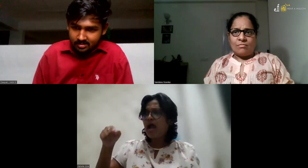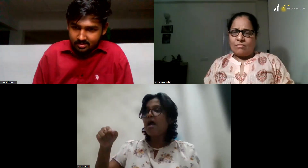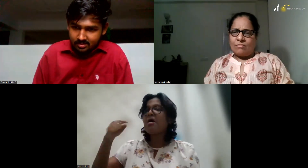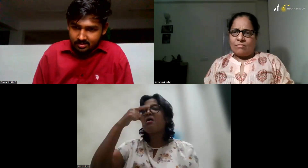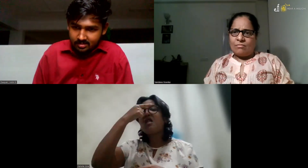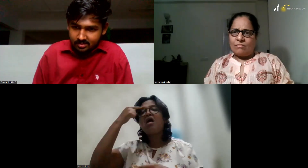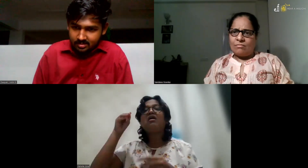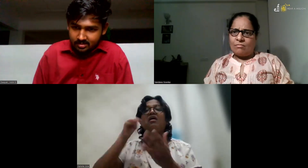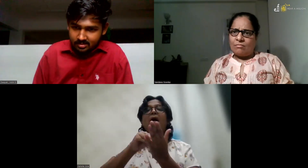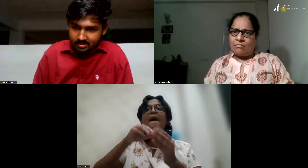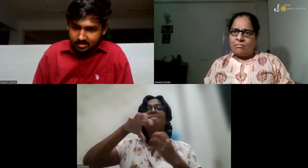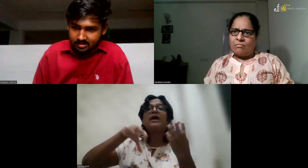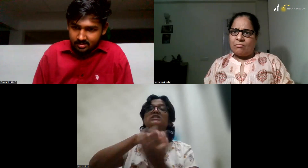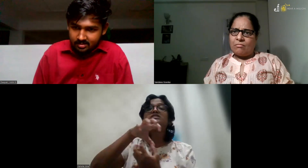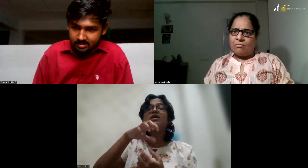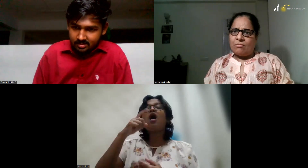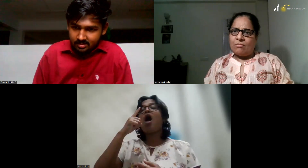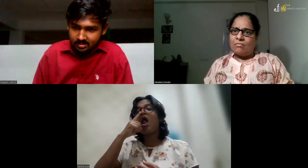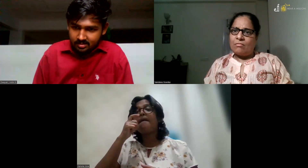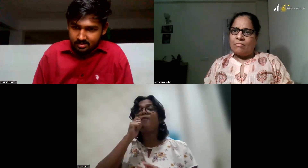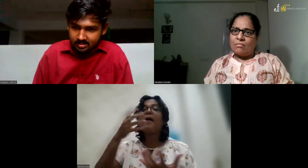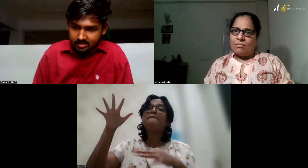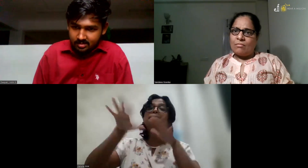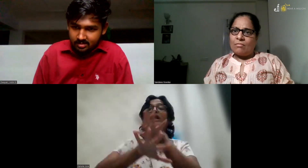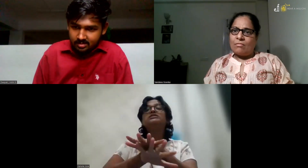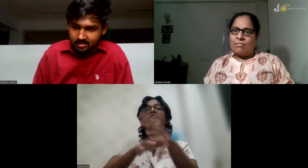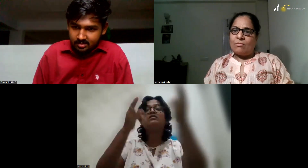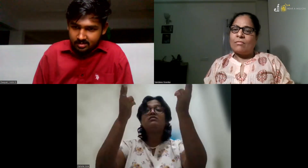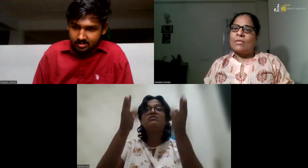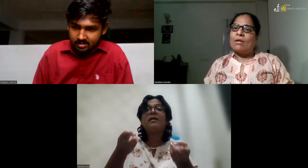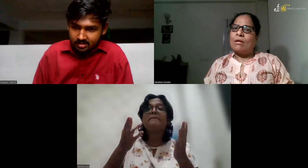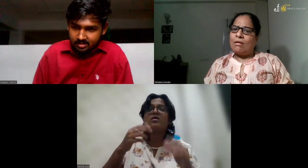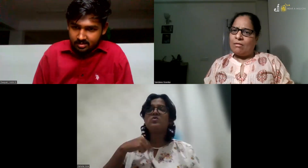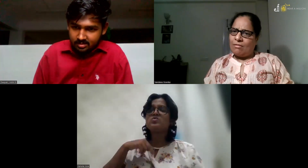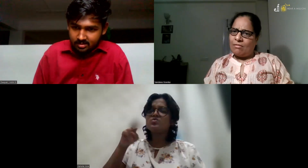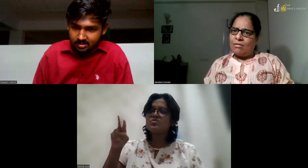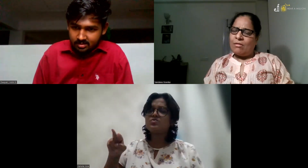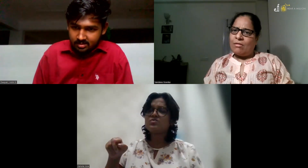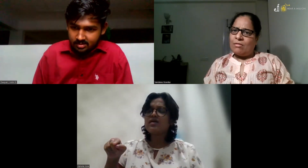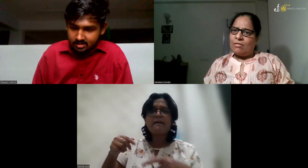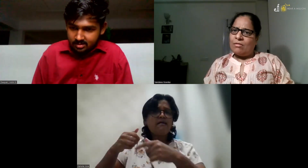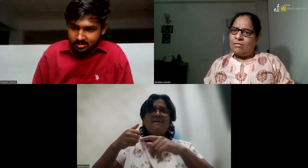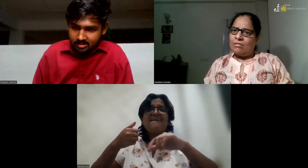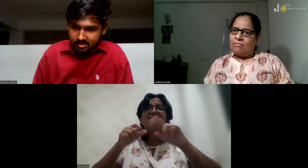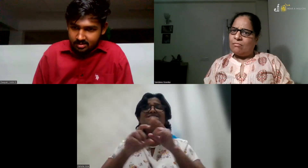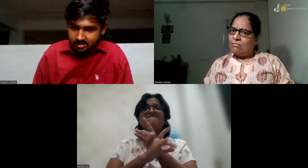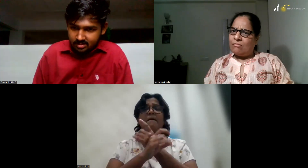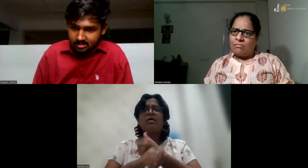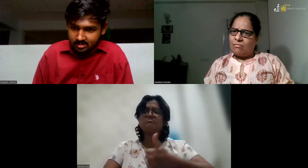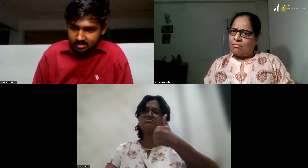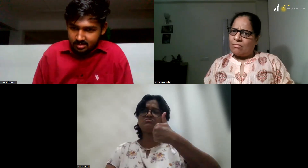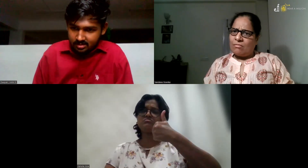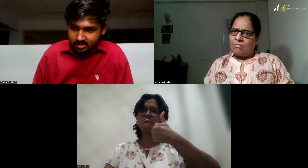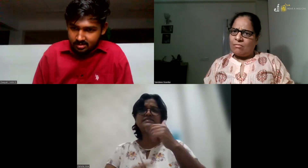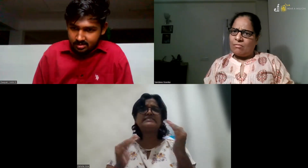on the internet. There were hotels and all, and luckily I found uh, a dormitory where the male and